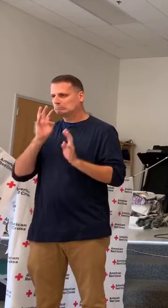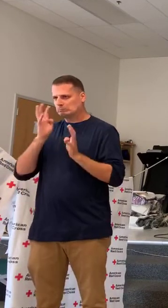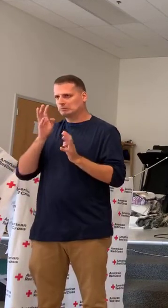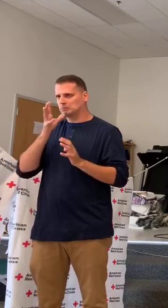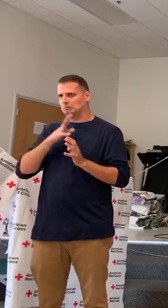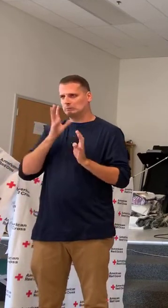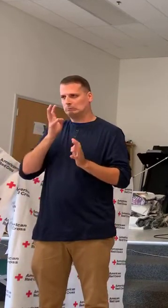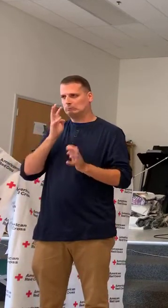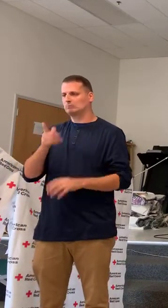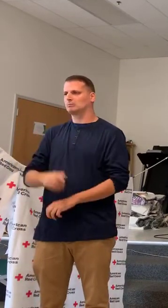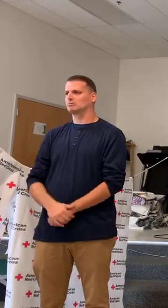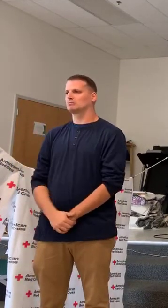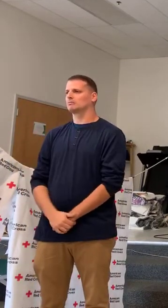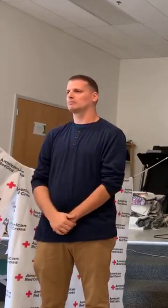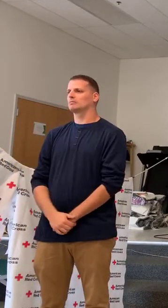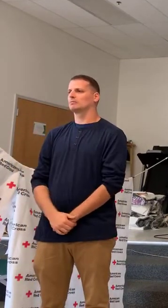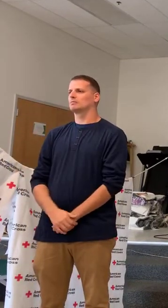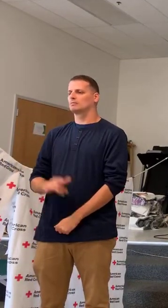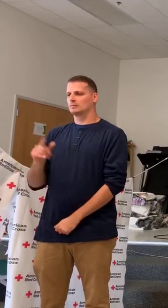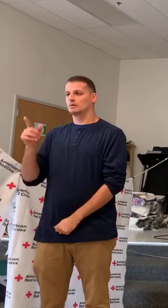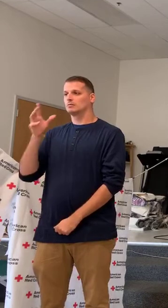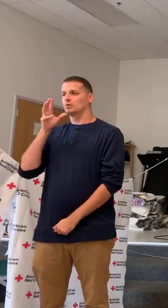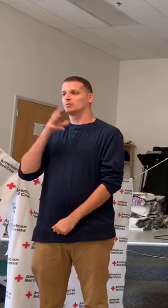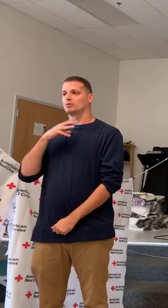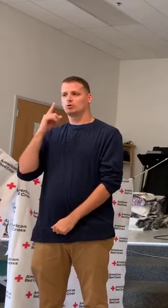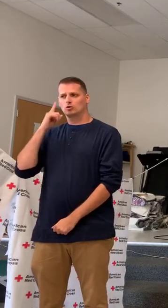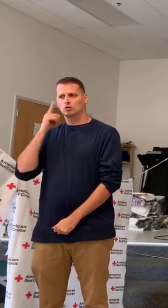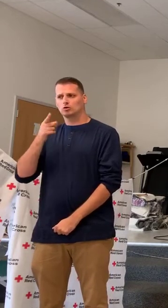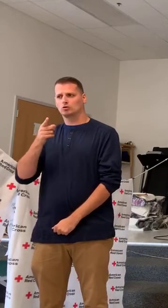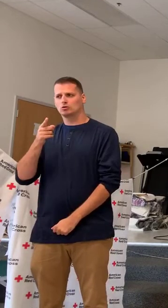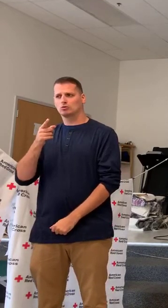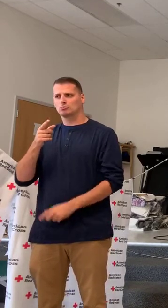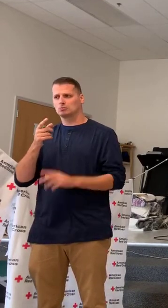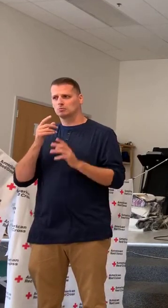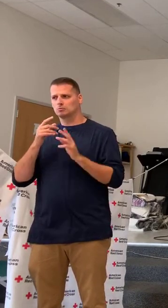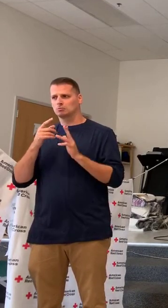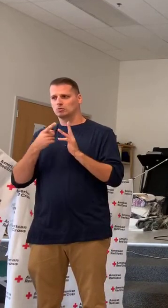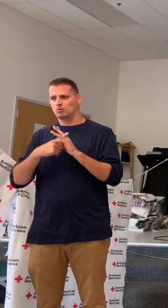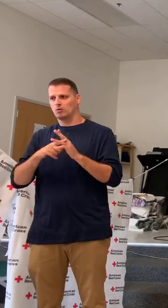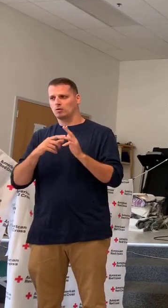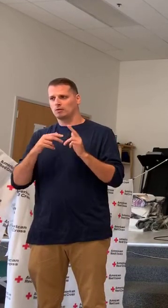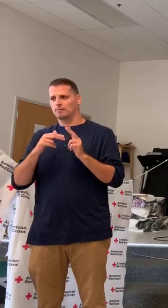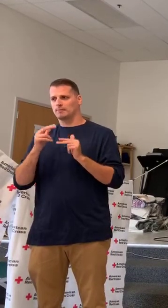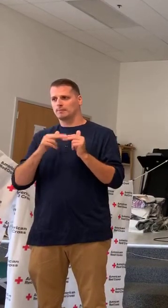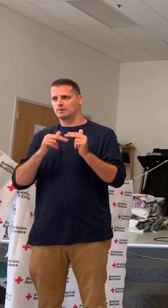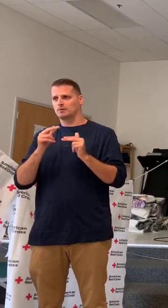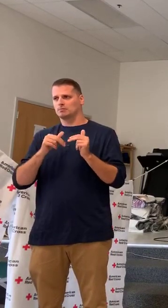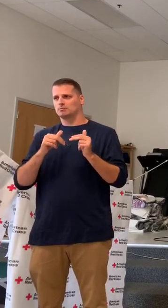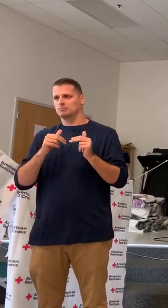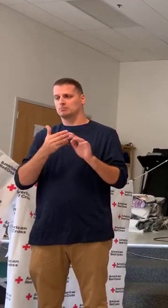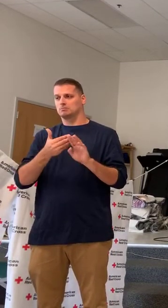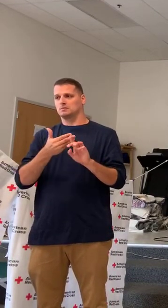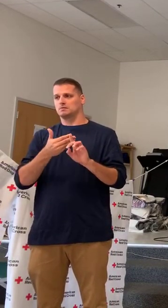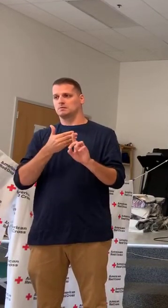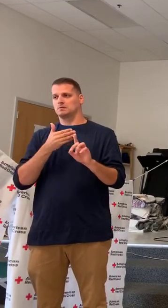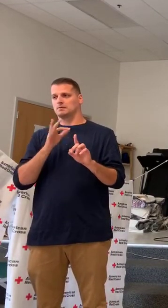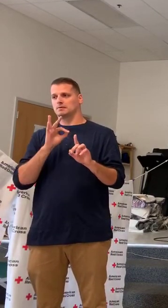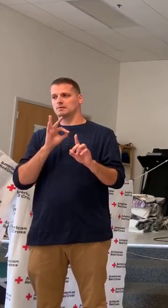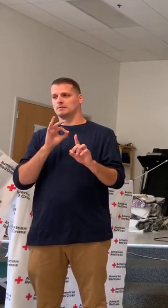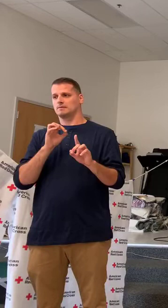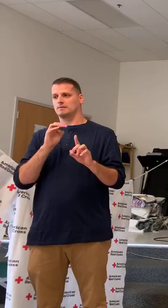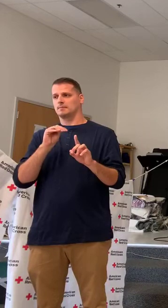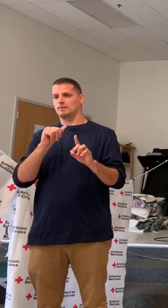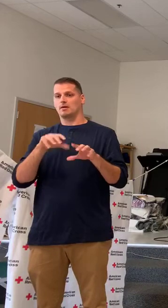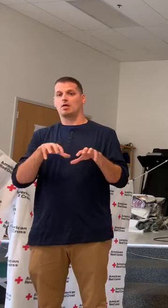Couple questions. I heard that if somebody starts to rebuild before FEMA steps in and helps them out, that they will not get any